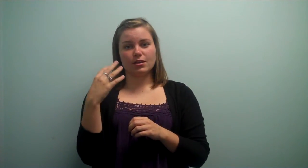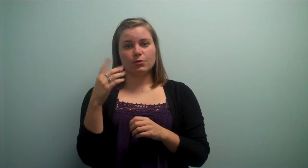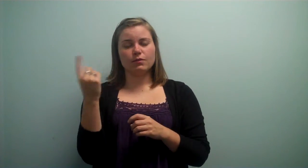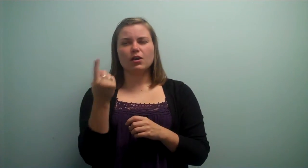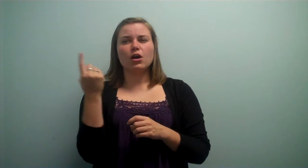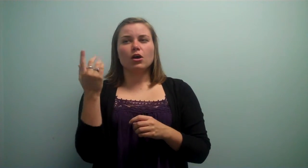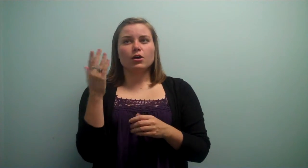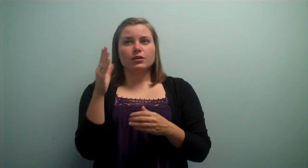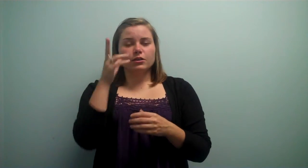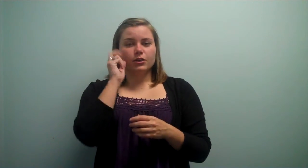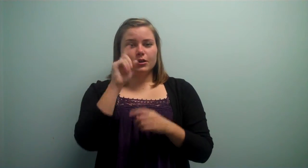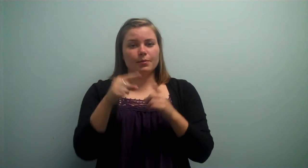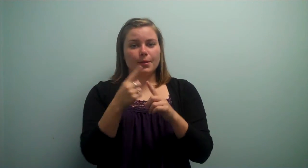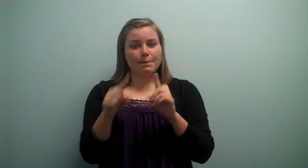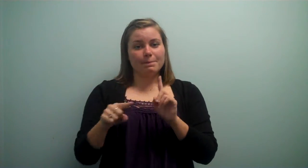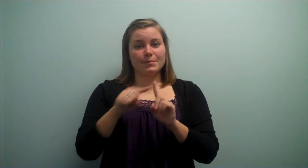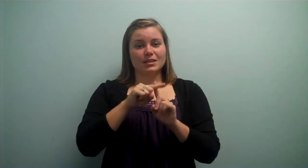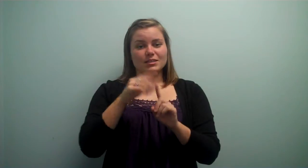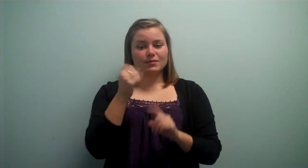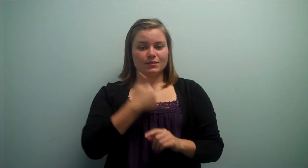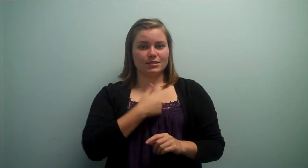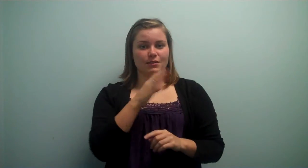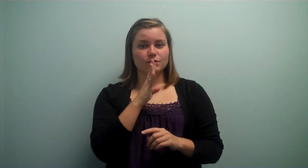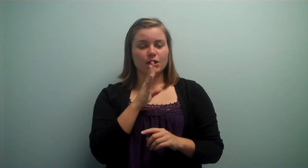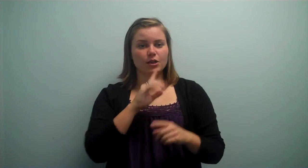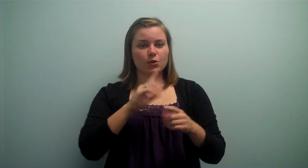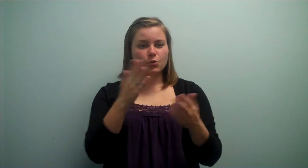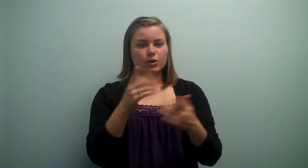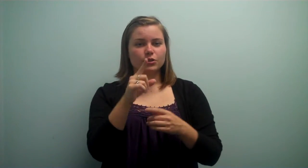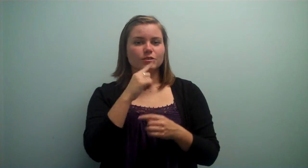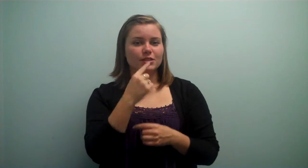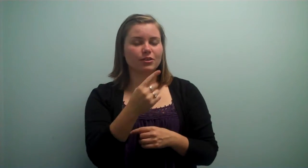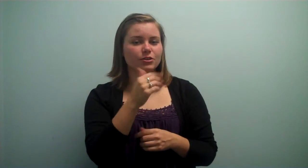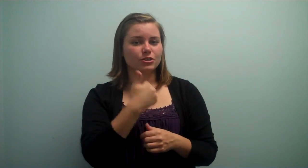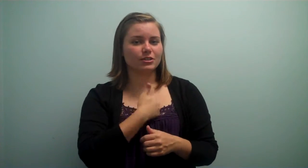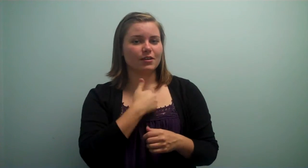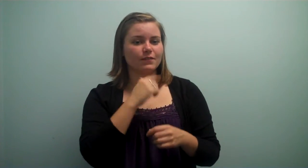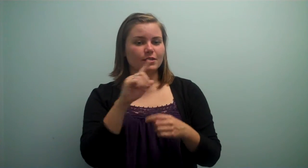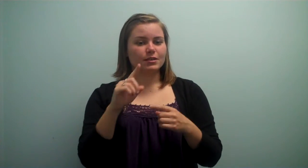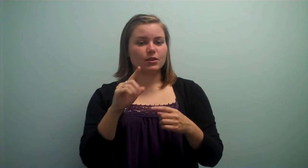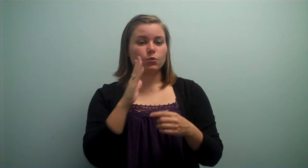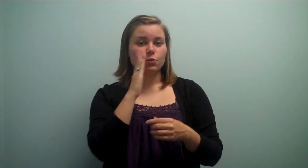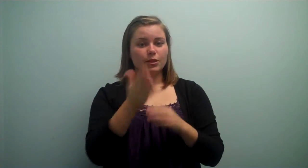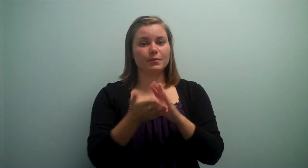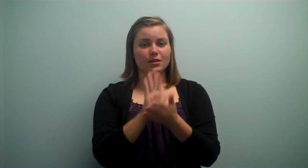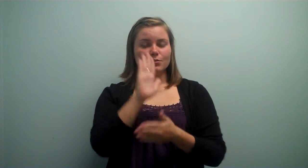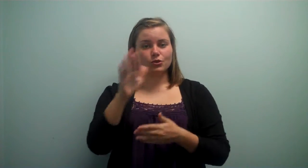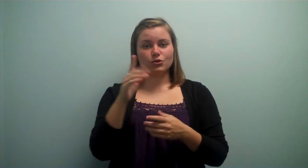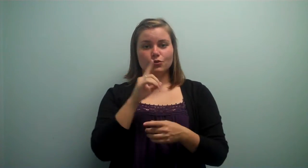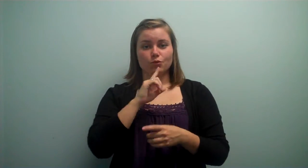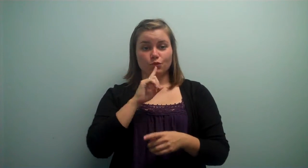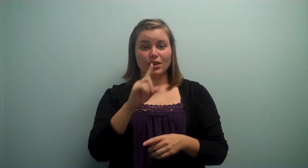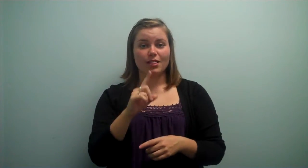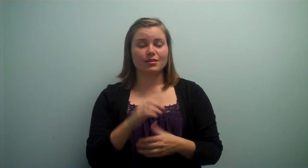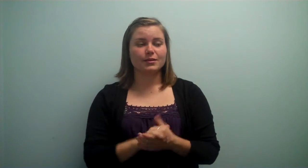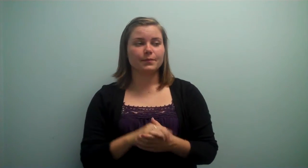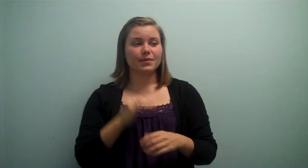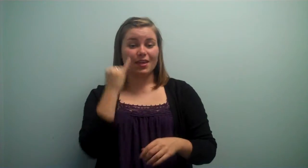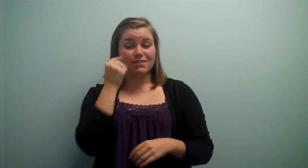self-talk, that what you tell yourself is very likely to become your reality. Well, if this is true, how do we